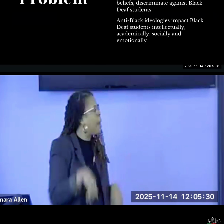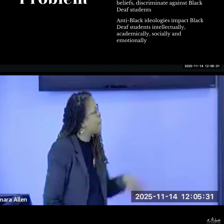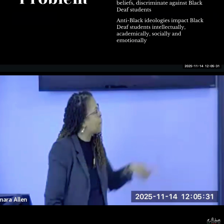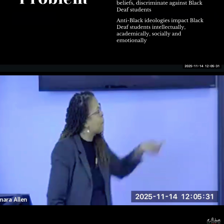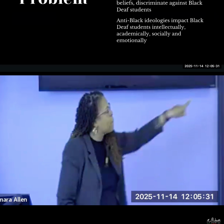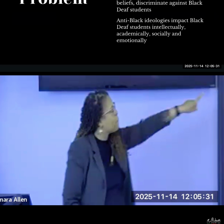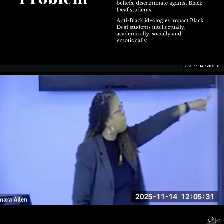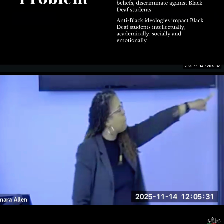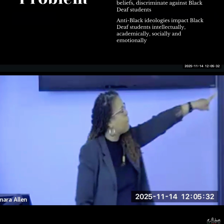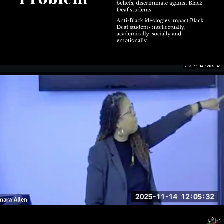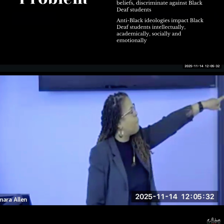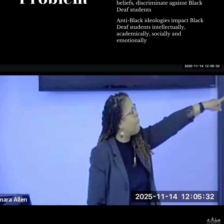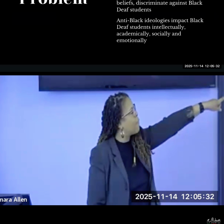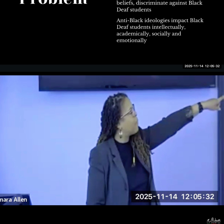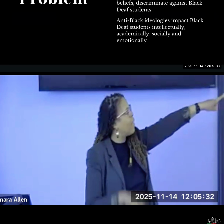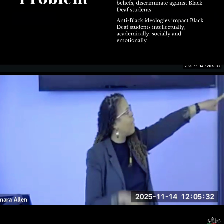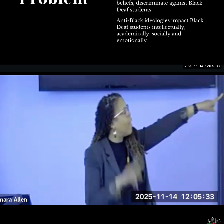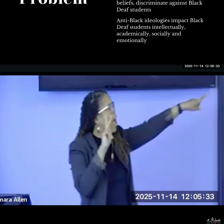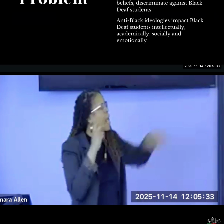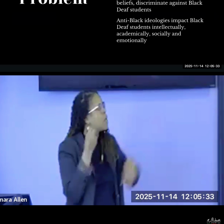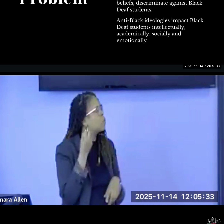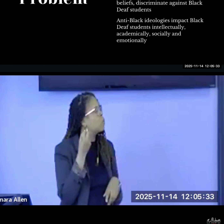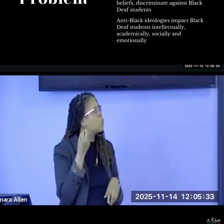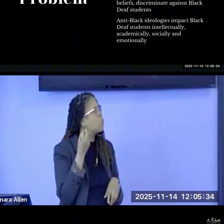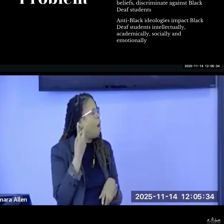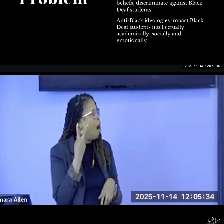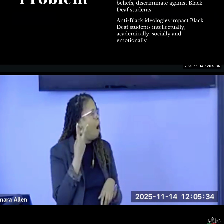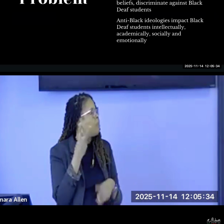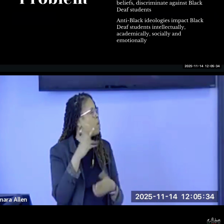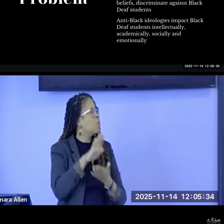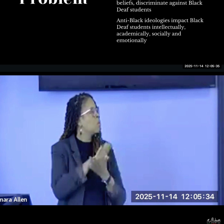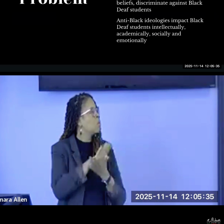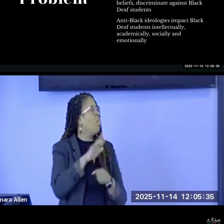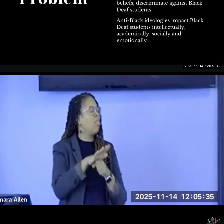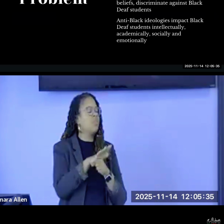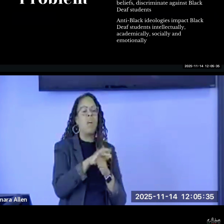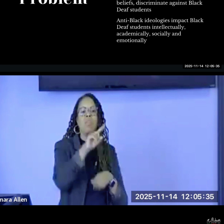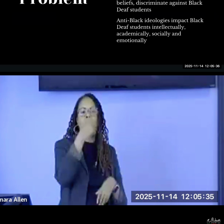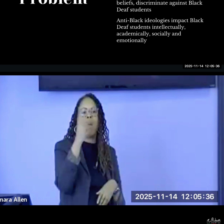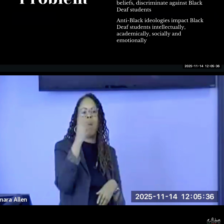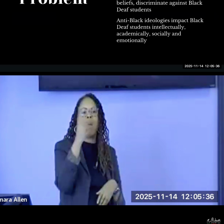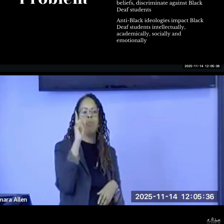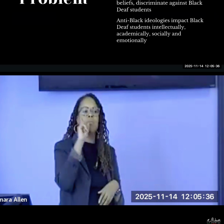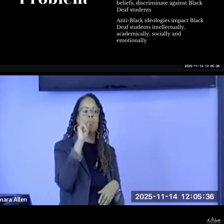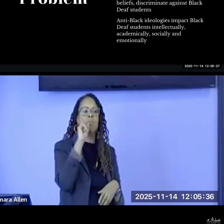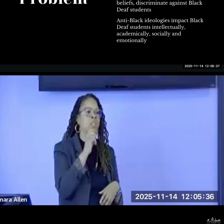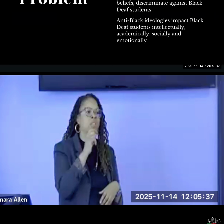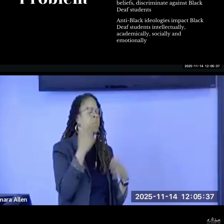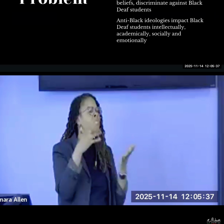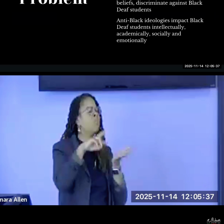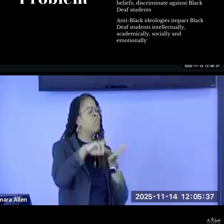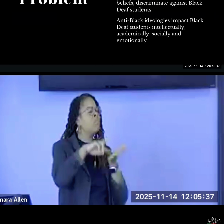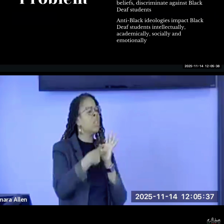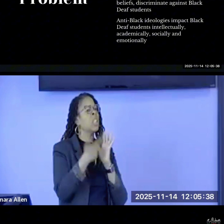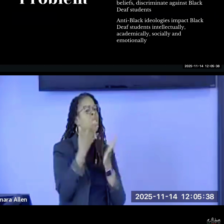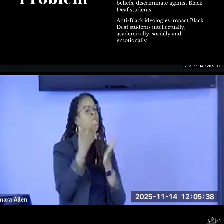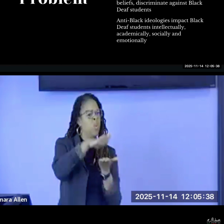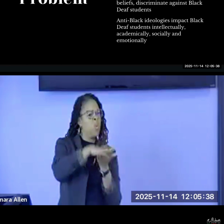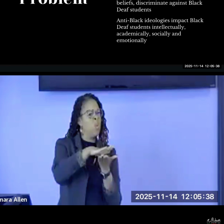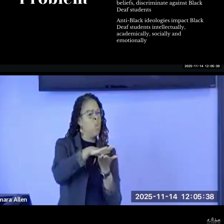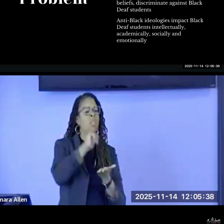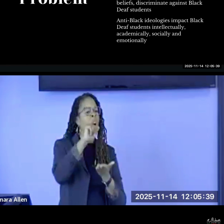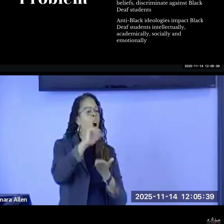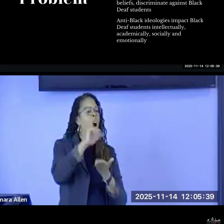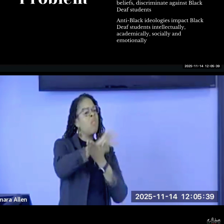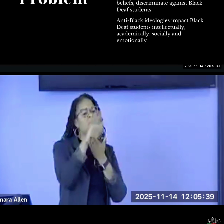into this problem? As you can see on the slide, K-12 schools are a site of Black suffering.